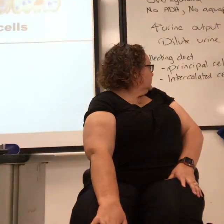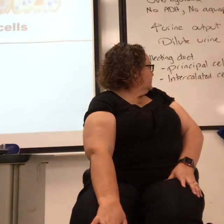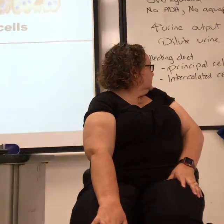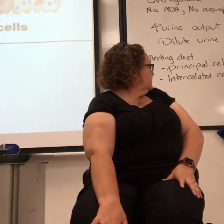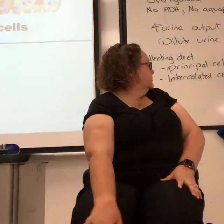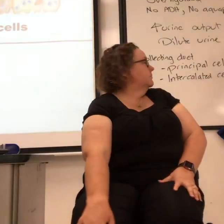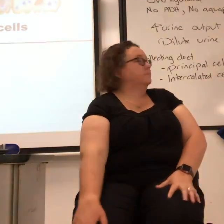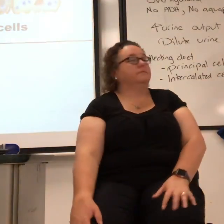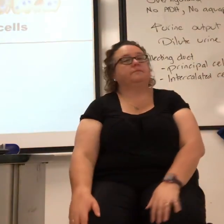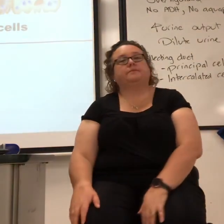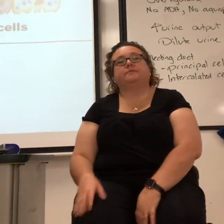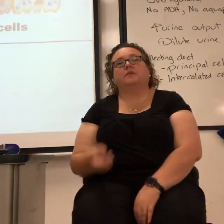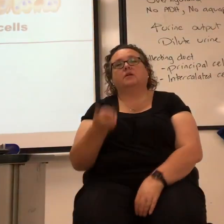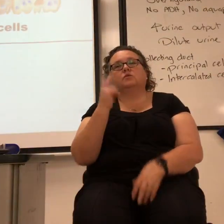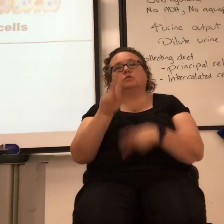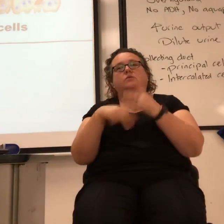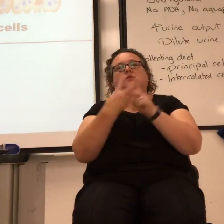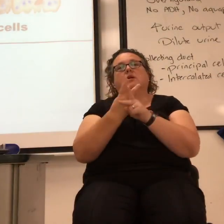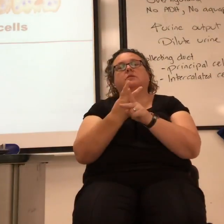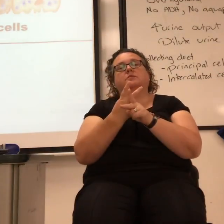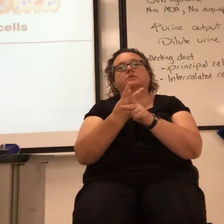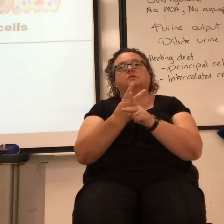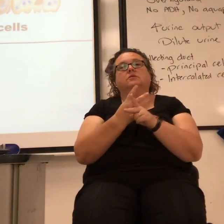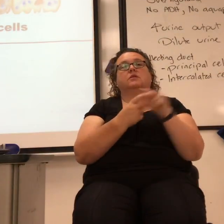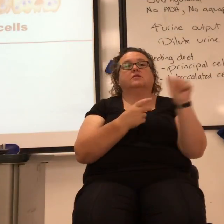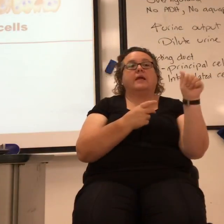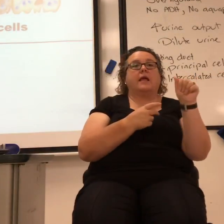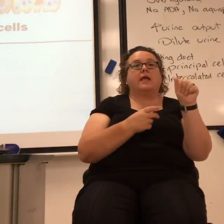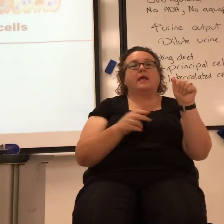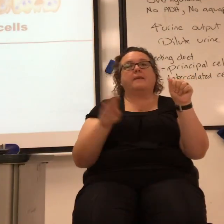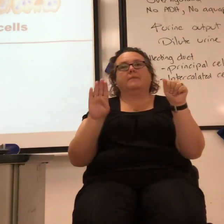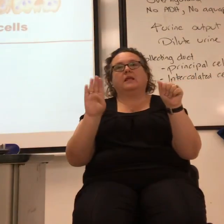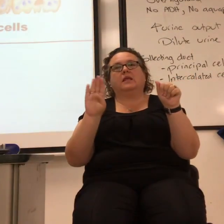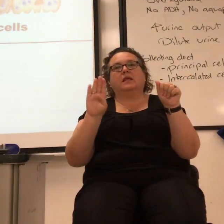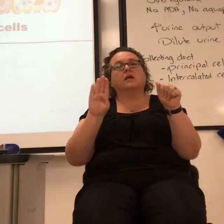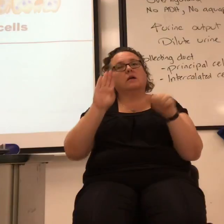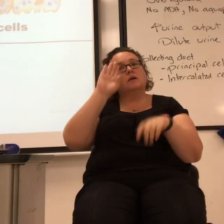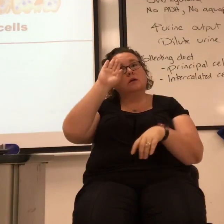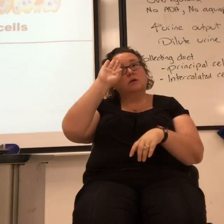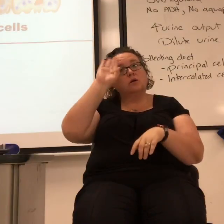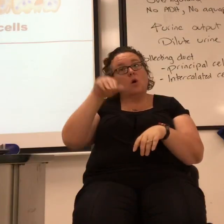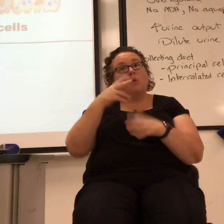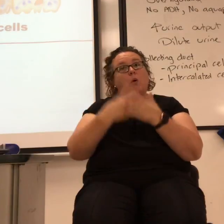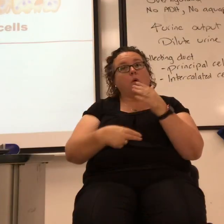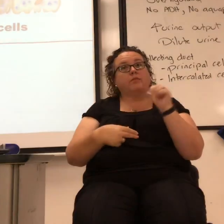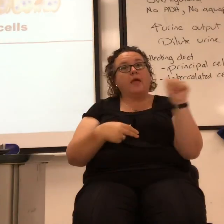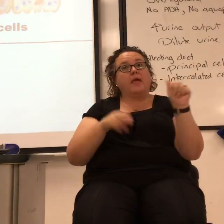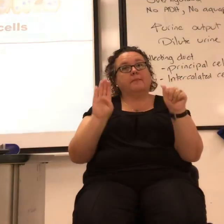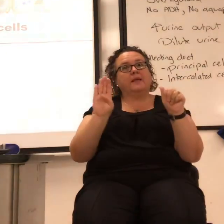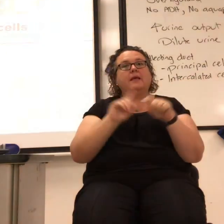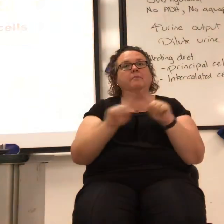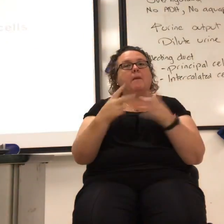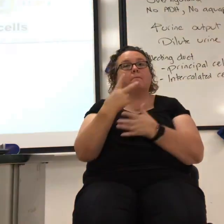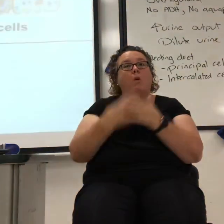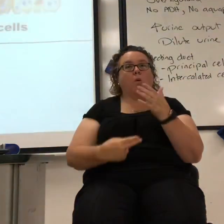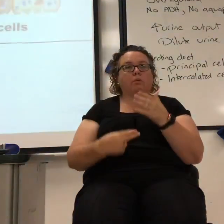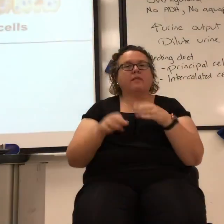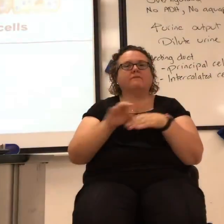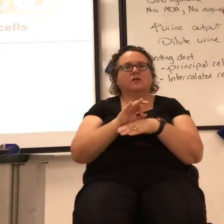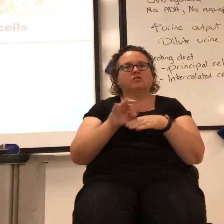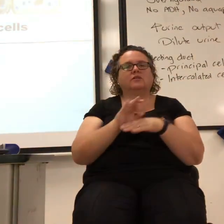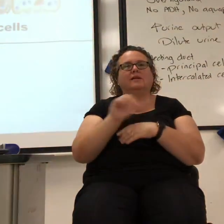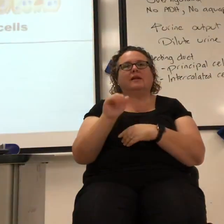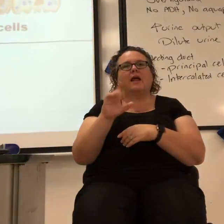And there's two types. There's type A and type B, know them both, but both of these, the A or the B, they function in